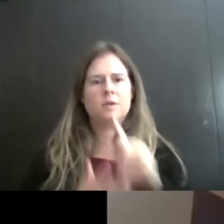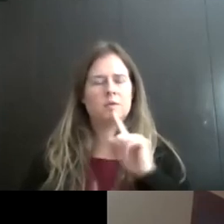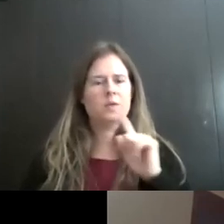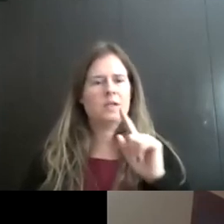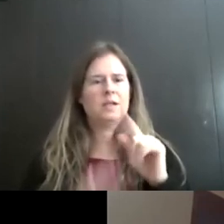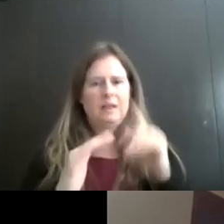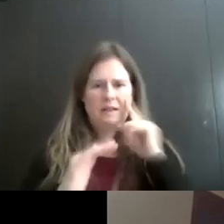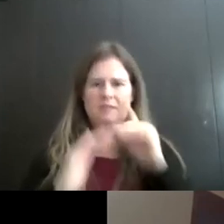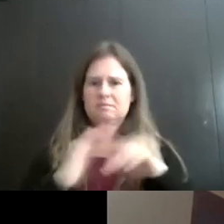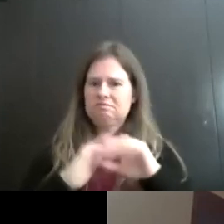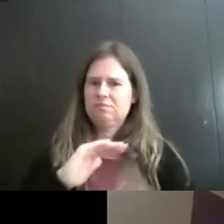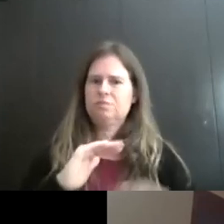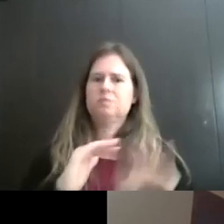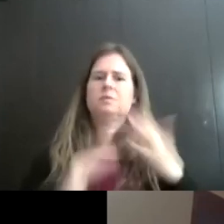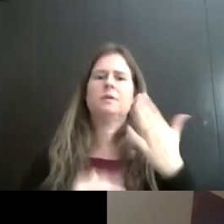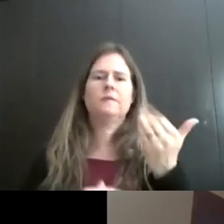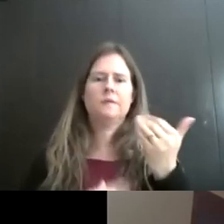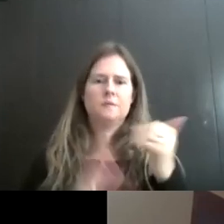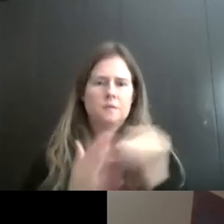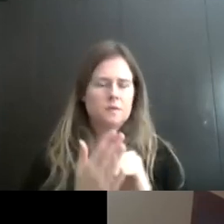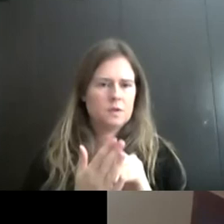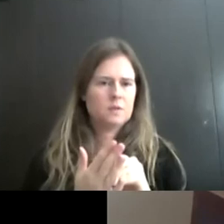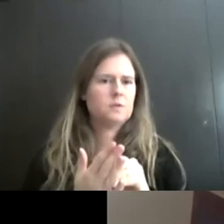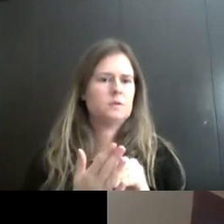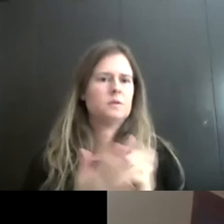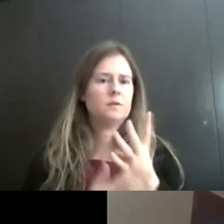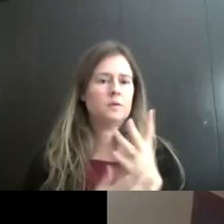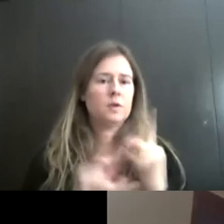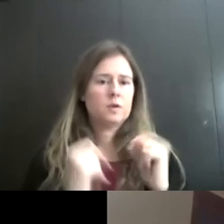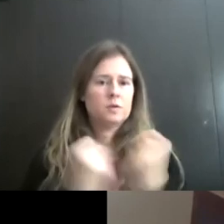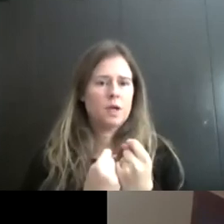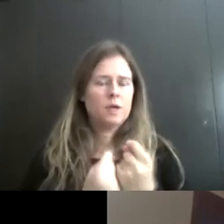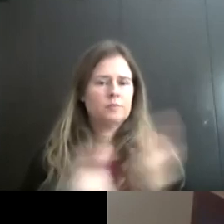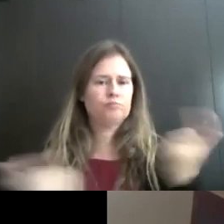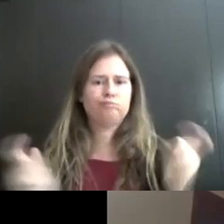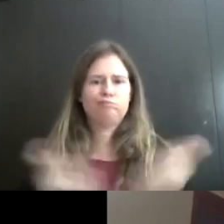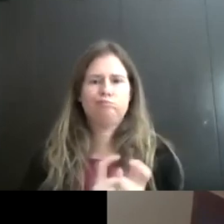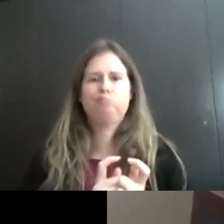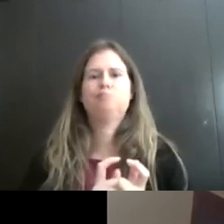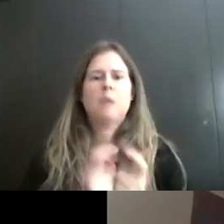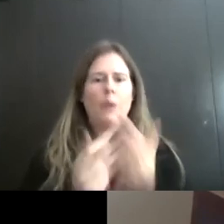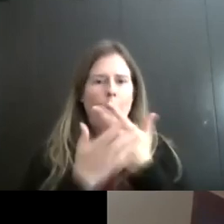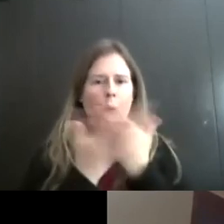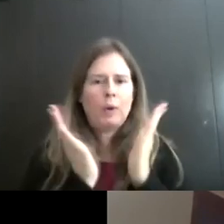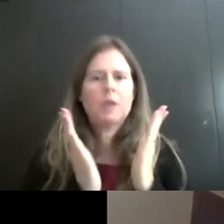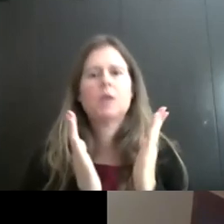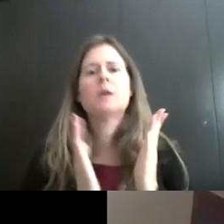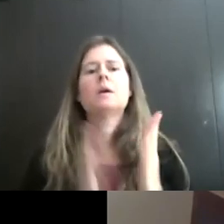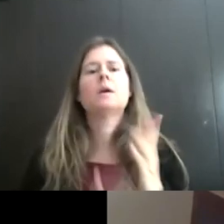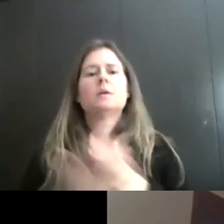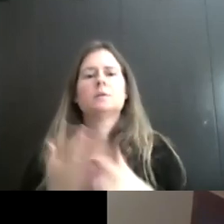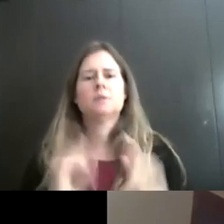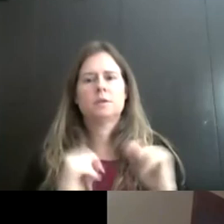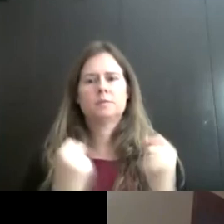than 15,000. So there were a few tribes that became extinct, and there were many tribes that were close